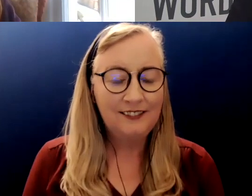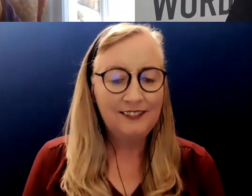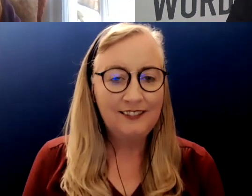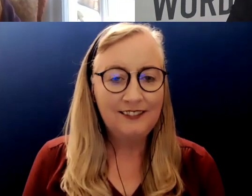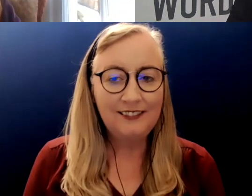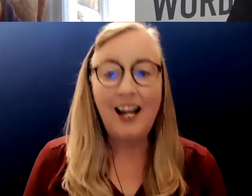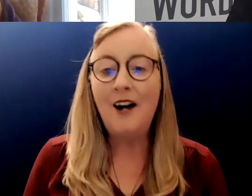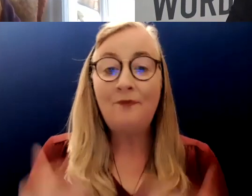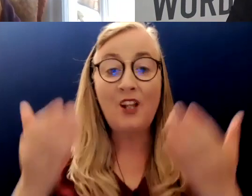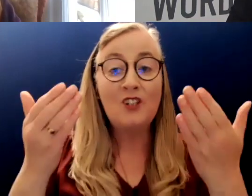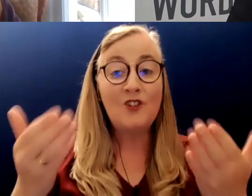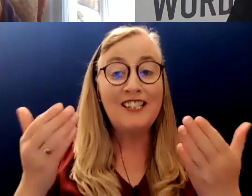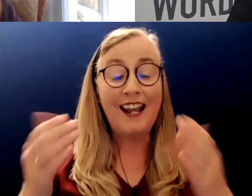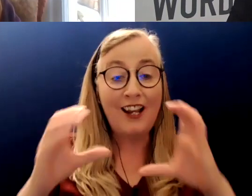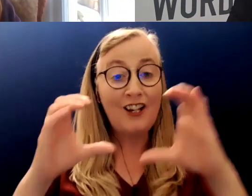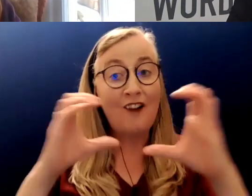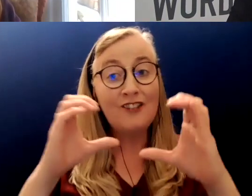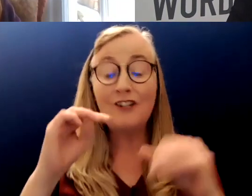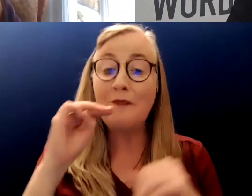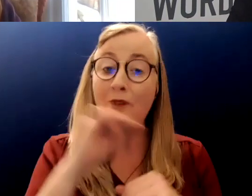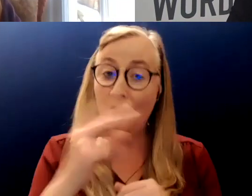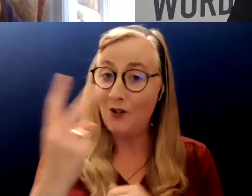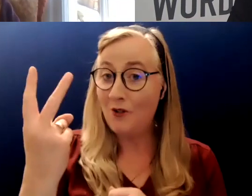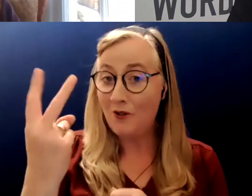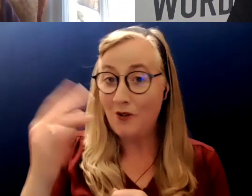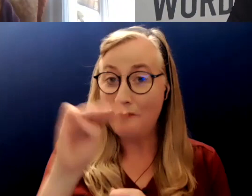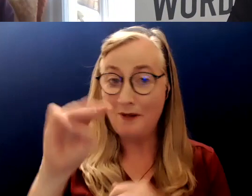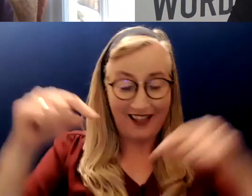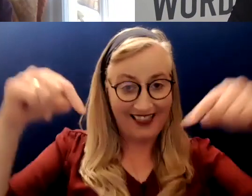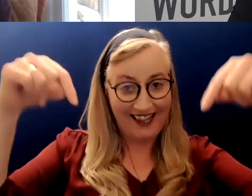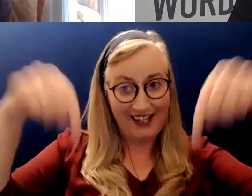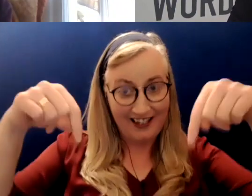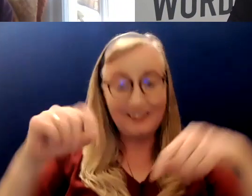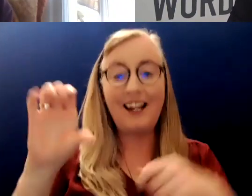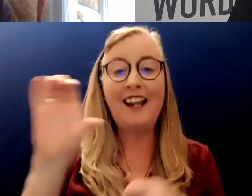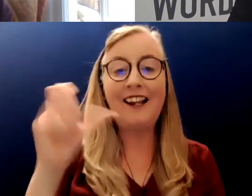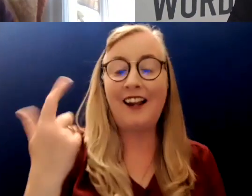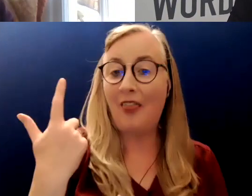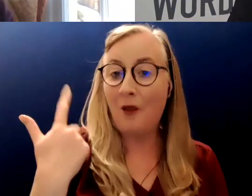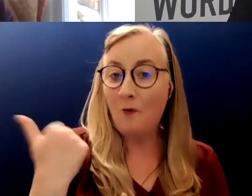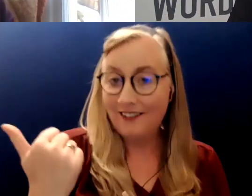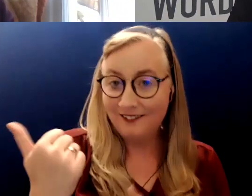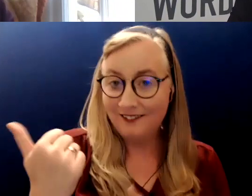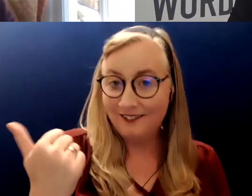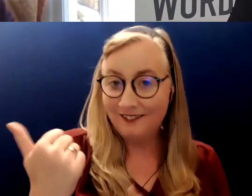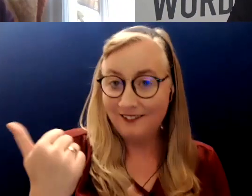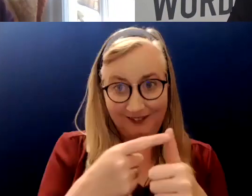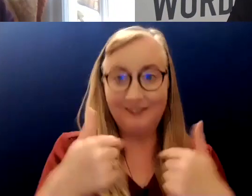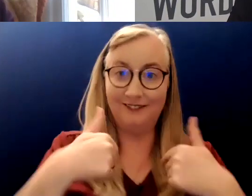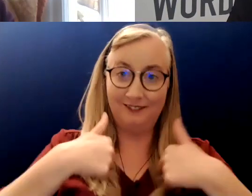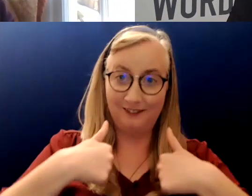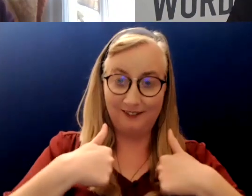Today with Conversation Matters, I have two people in the studio with me, Catherine White, who is interpreting for